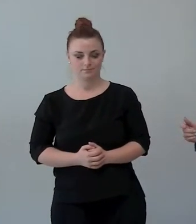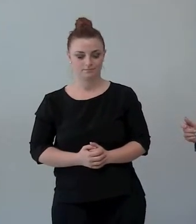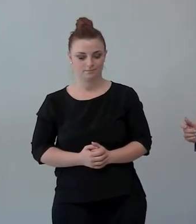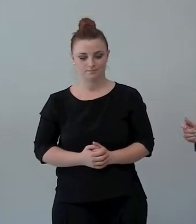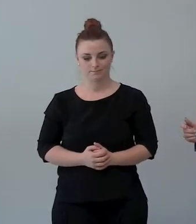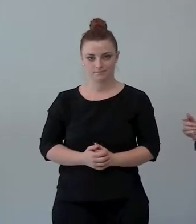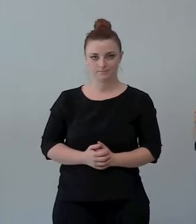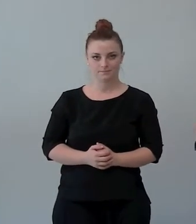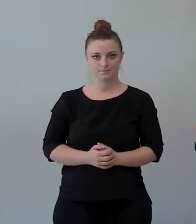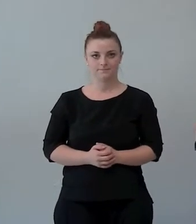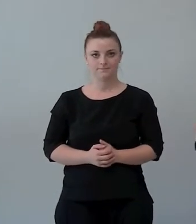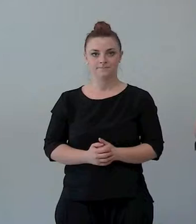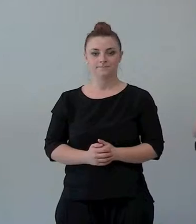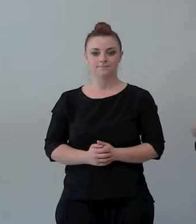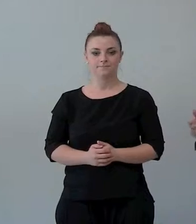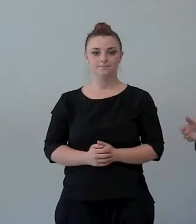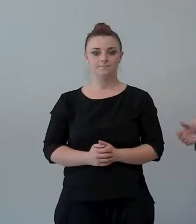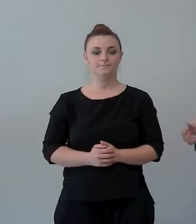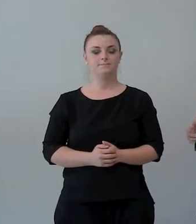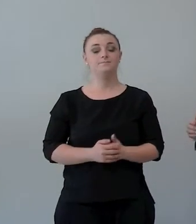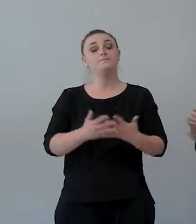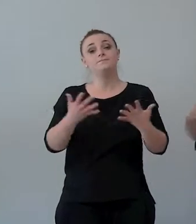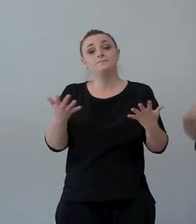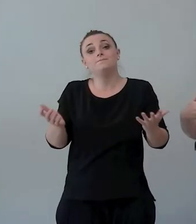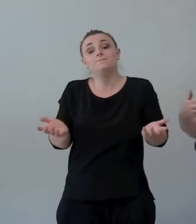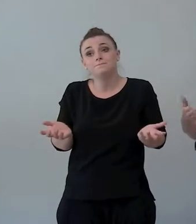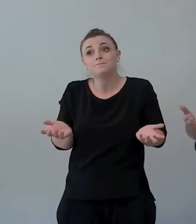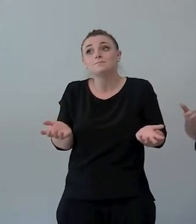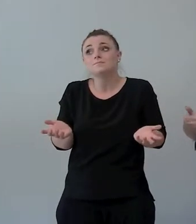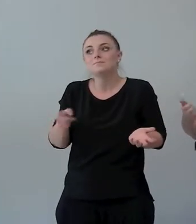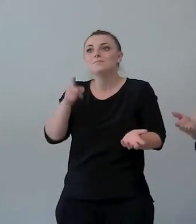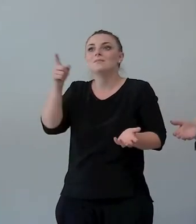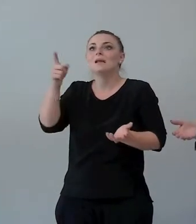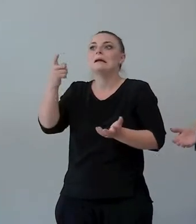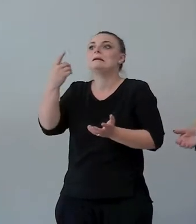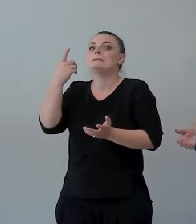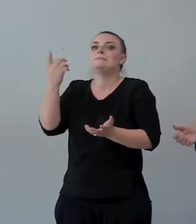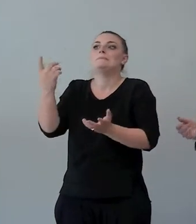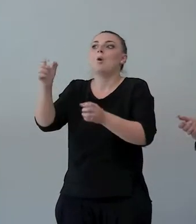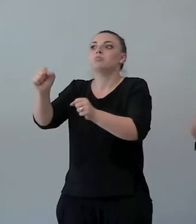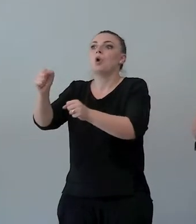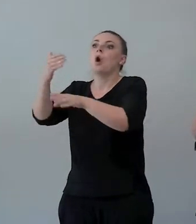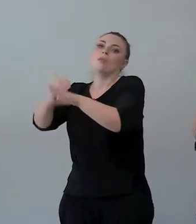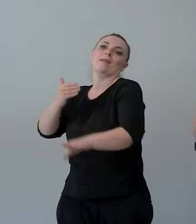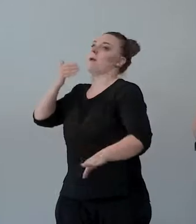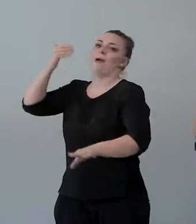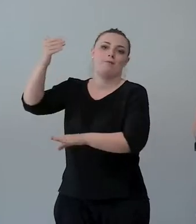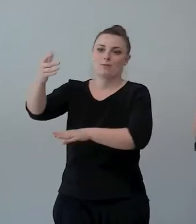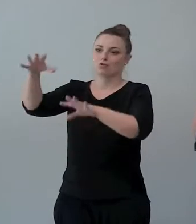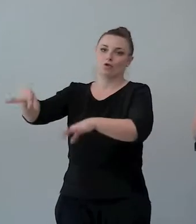non-essential tasks to others. O addirittura rimandati a una data da destinare.